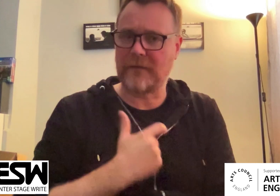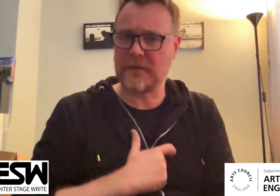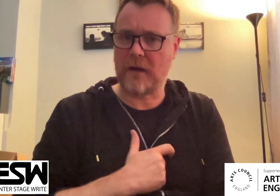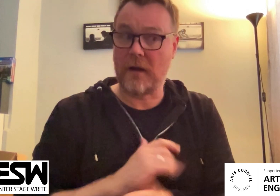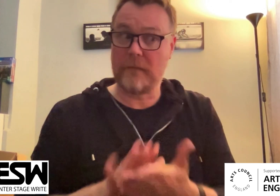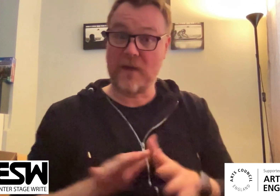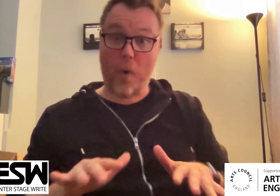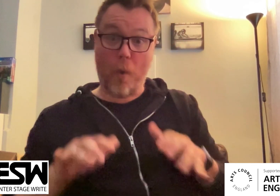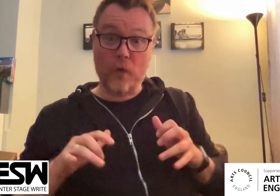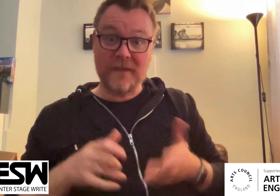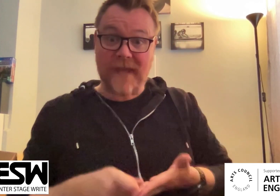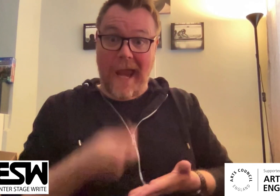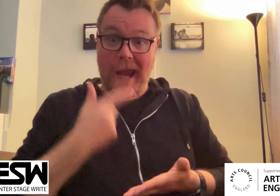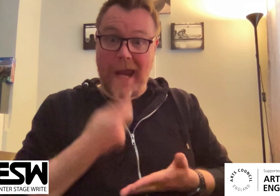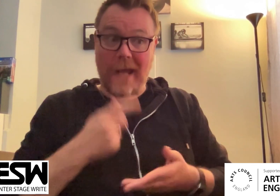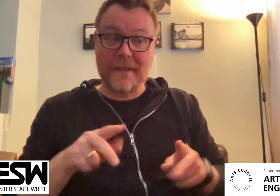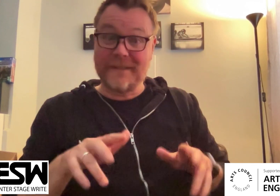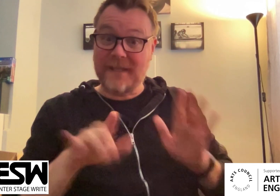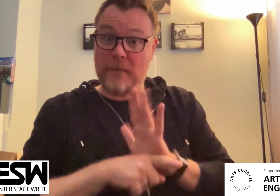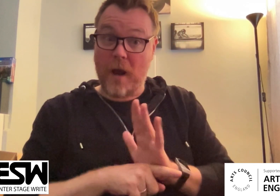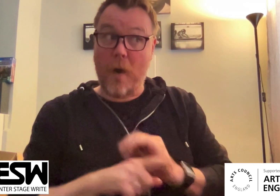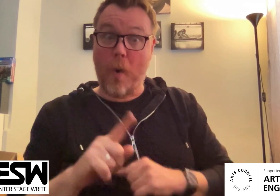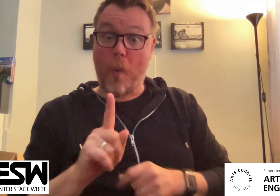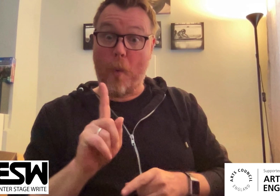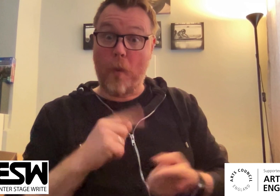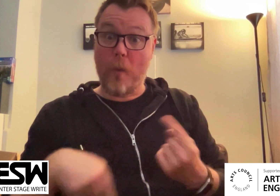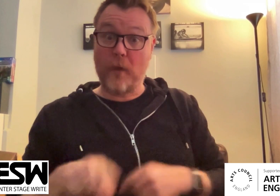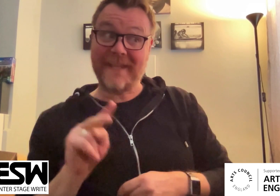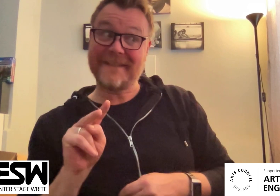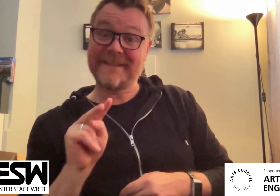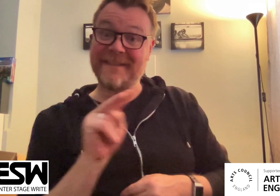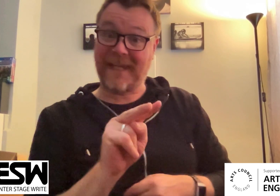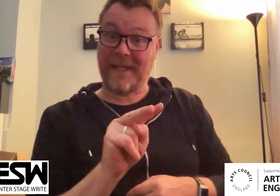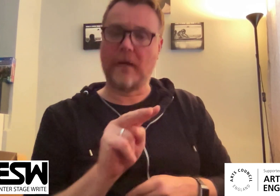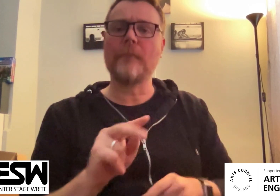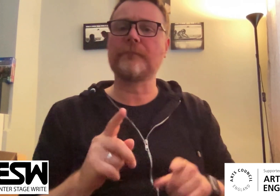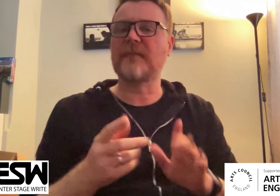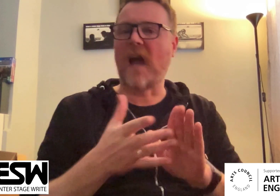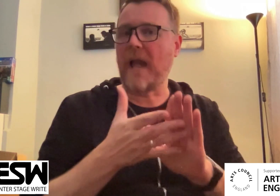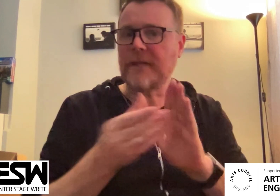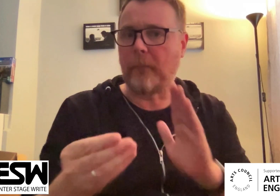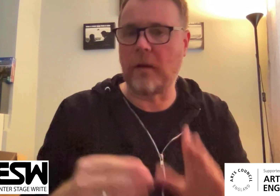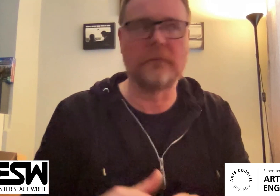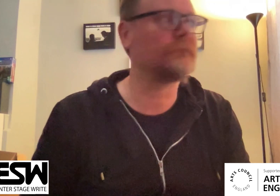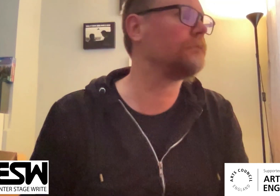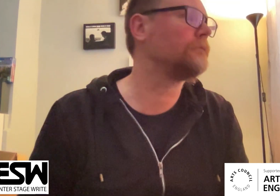it. The first element we call external character. So in an audience or in a cinema